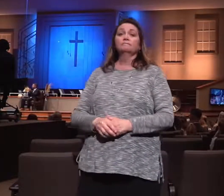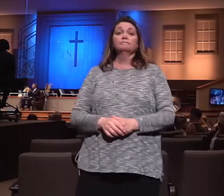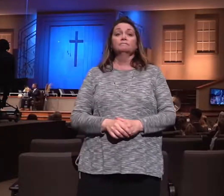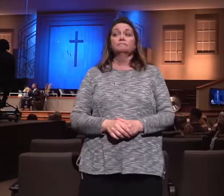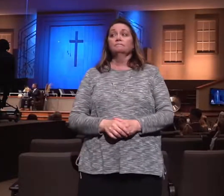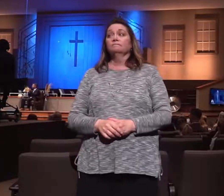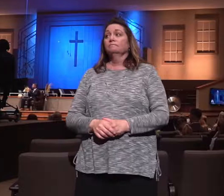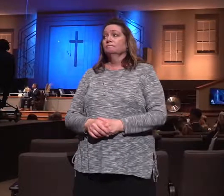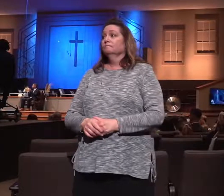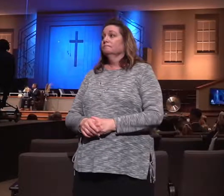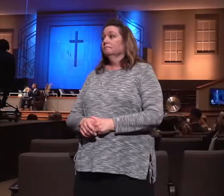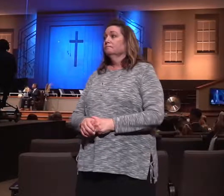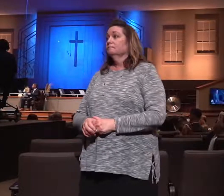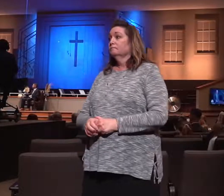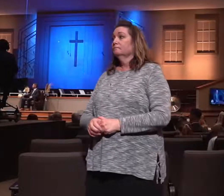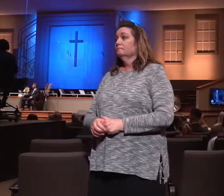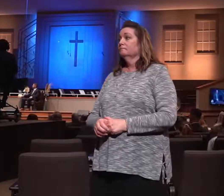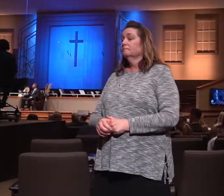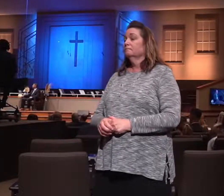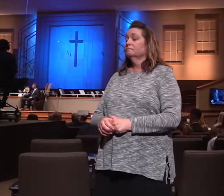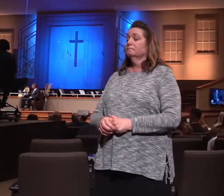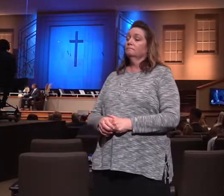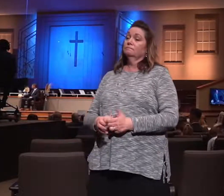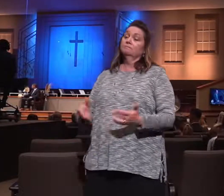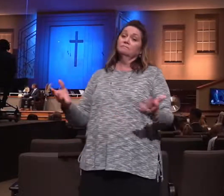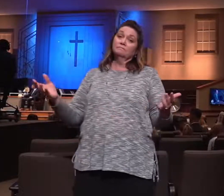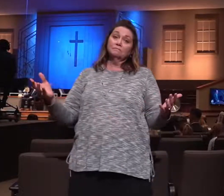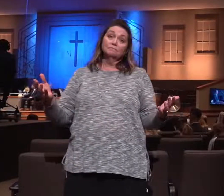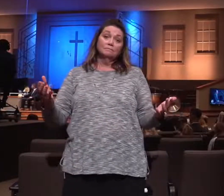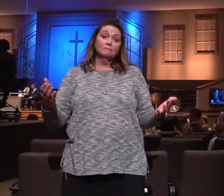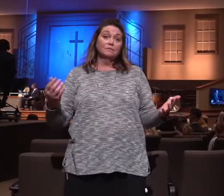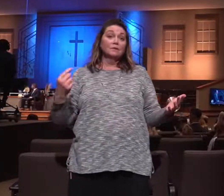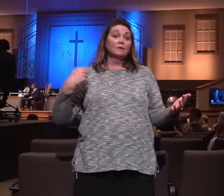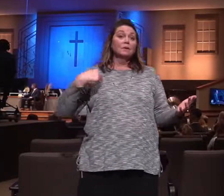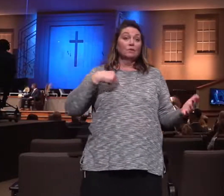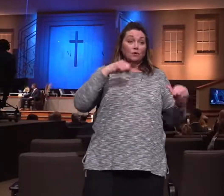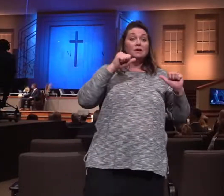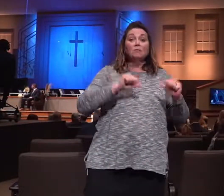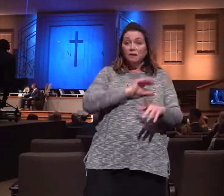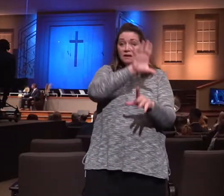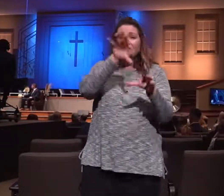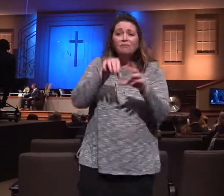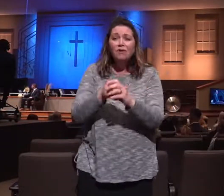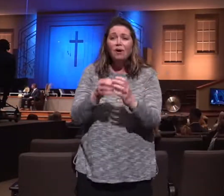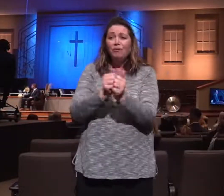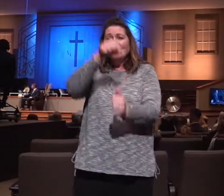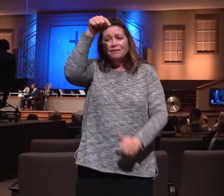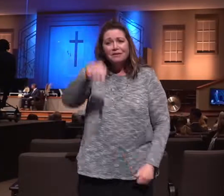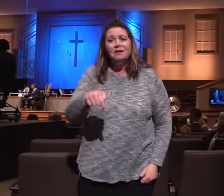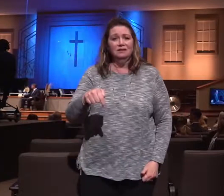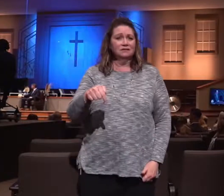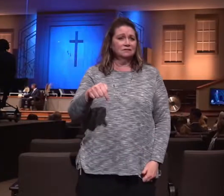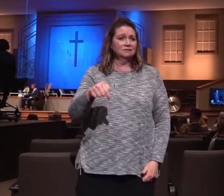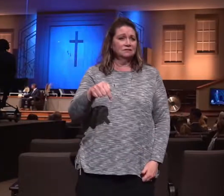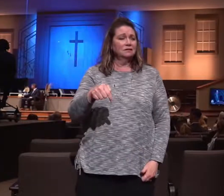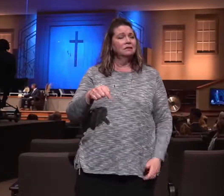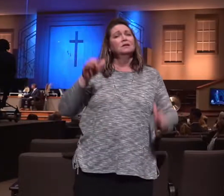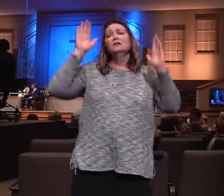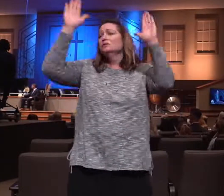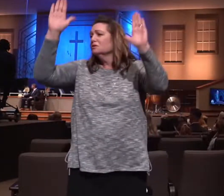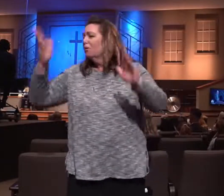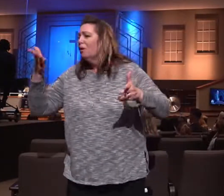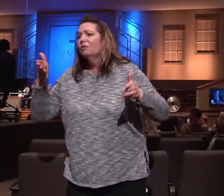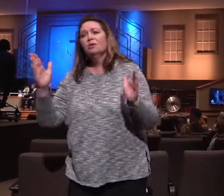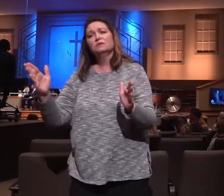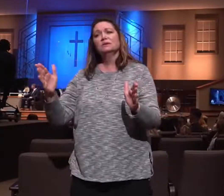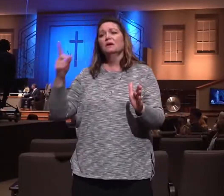Thank you so much. That's what we get to be a part of as we participate tonight. It's our privilege. And for all of us